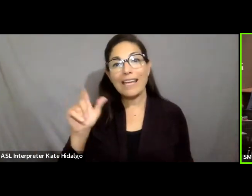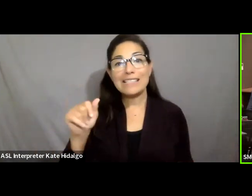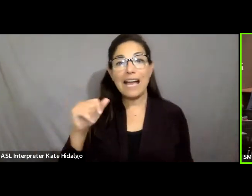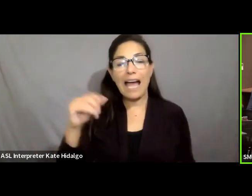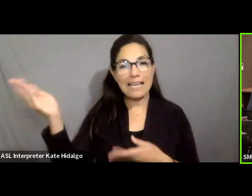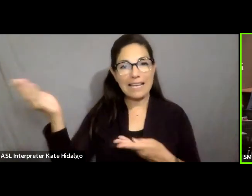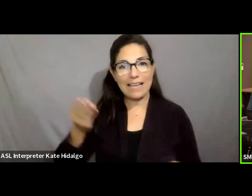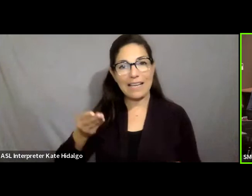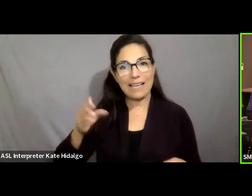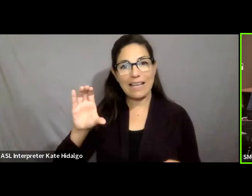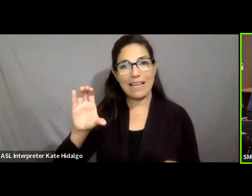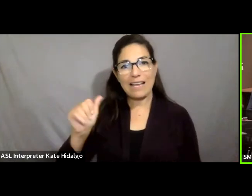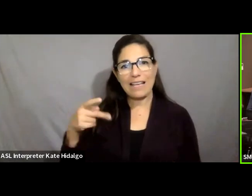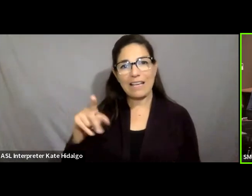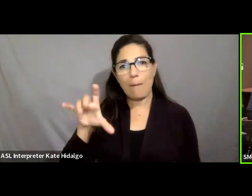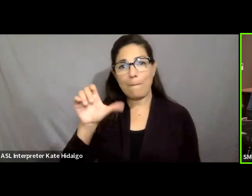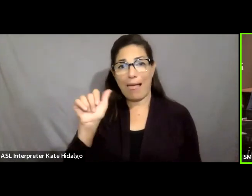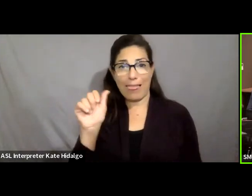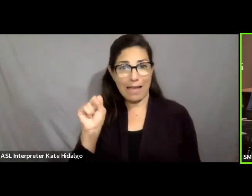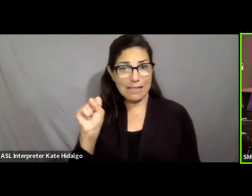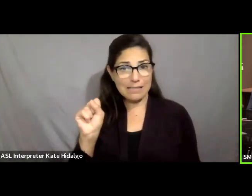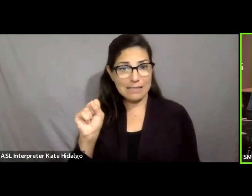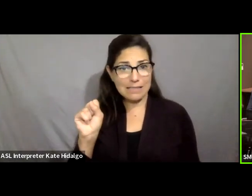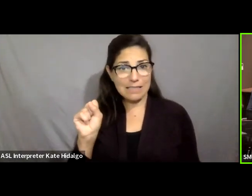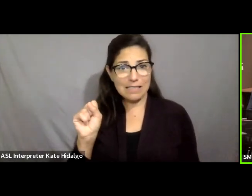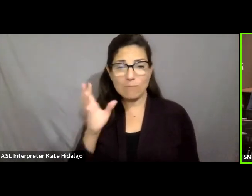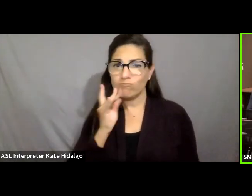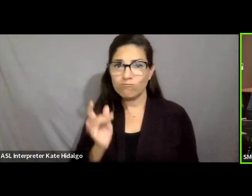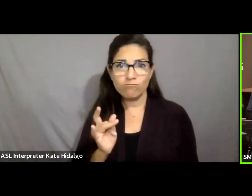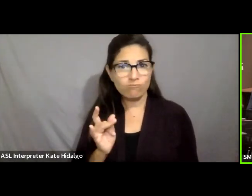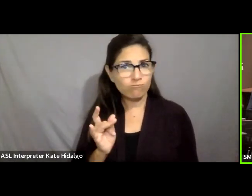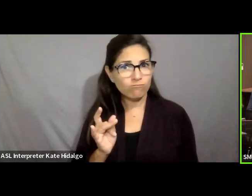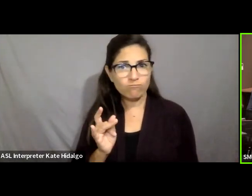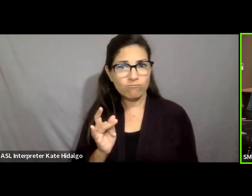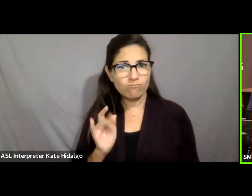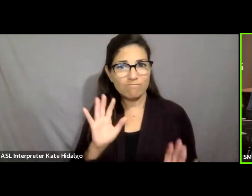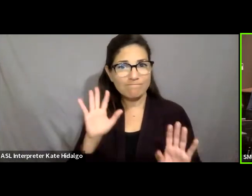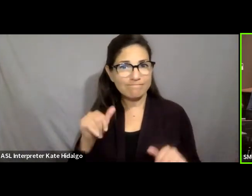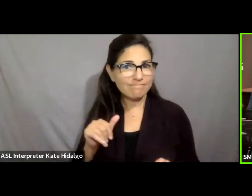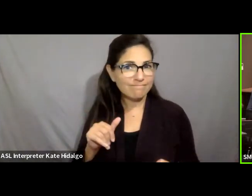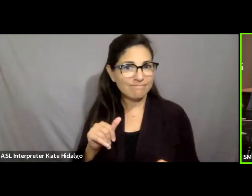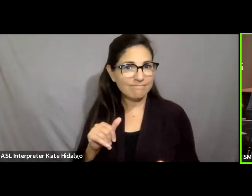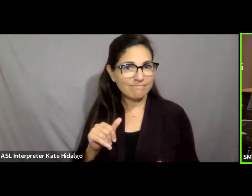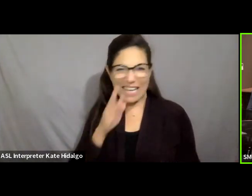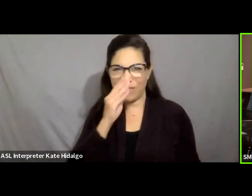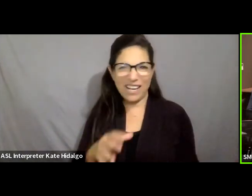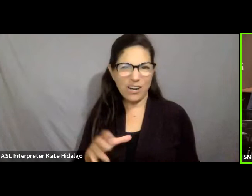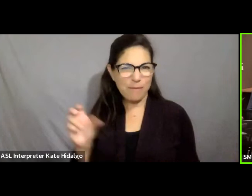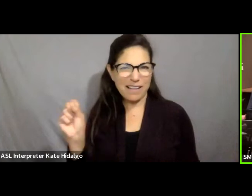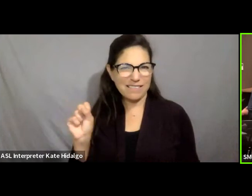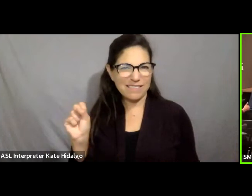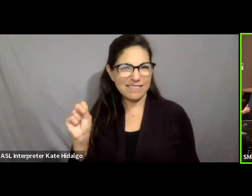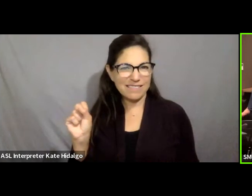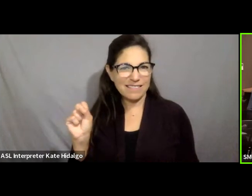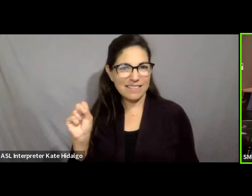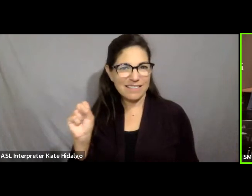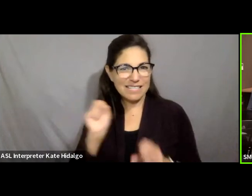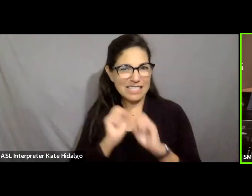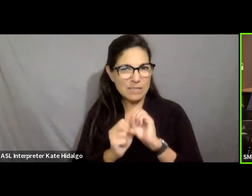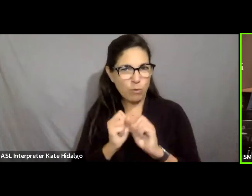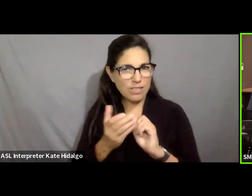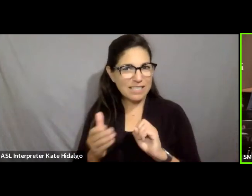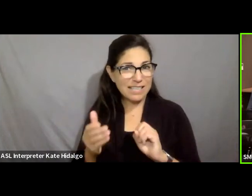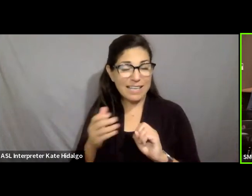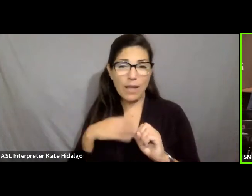from Capella's, I believe. Actually, no, that's a sporting thing. It was a barbecue place. It was delicious.